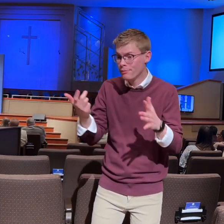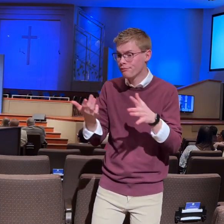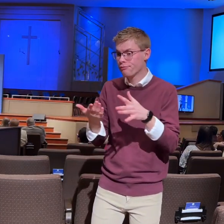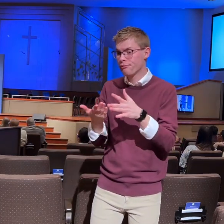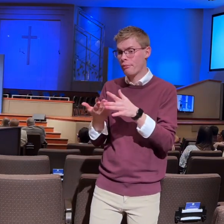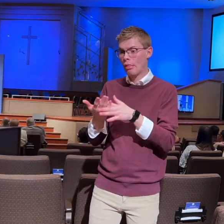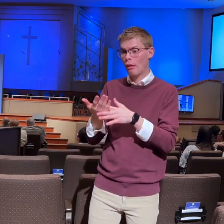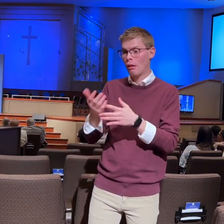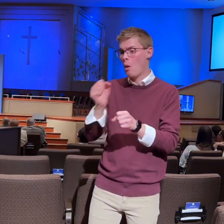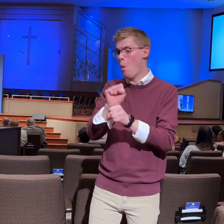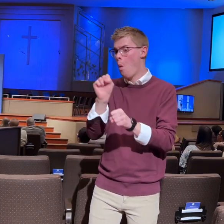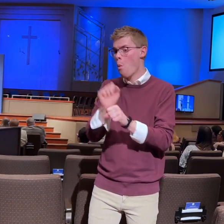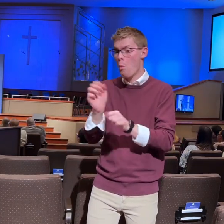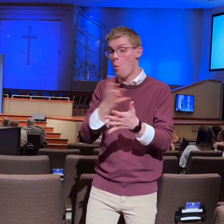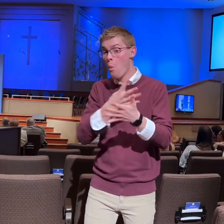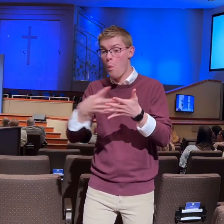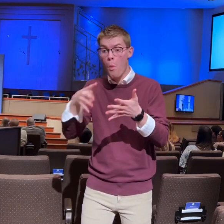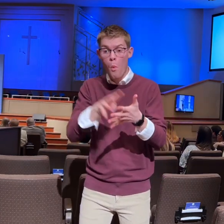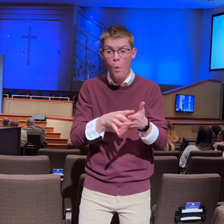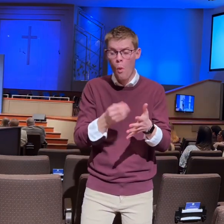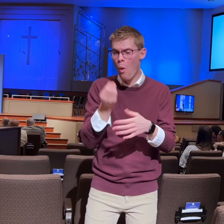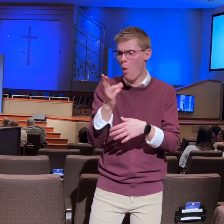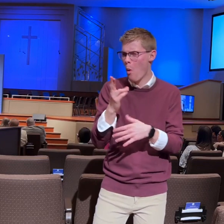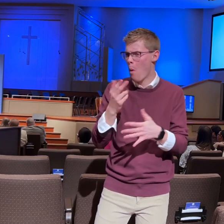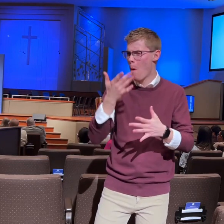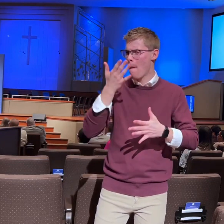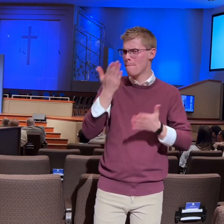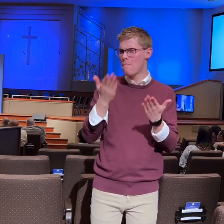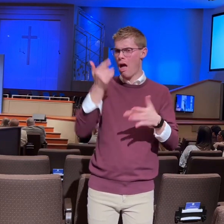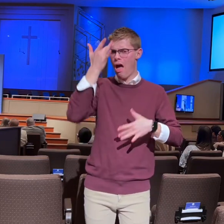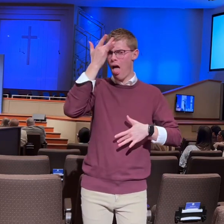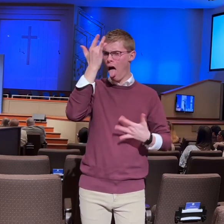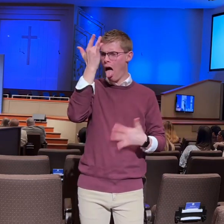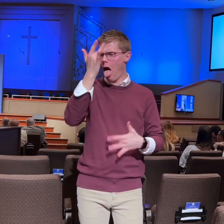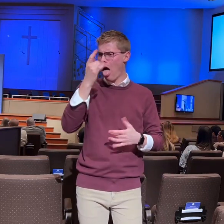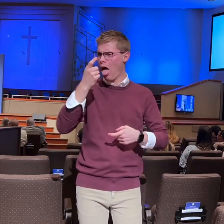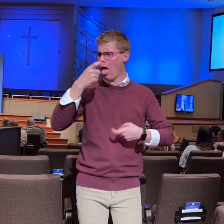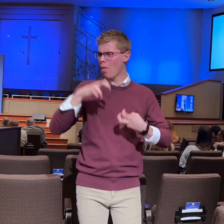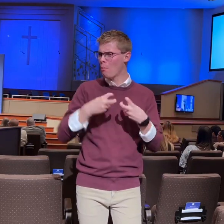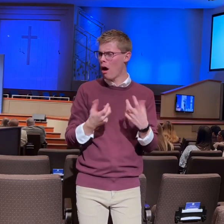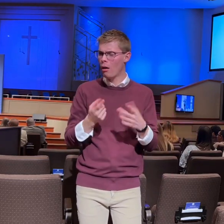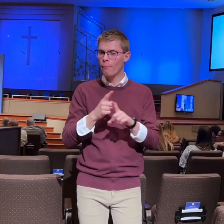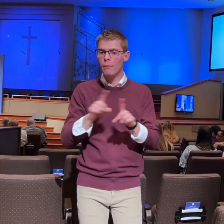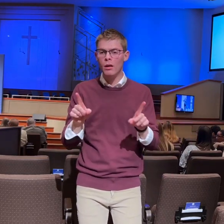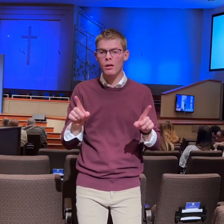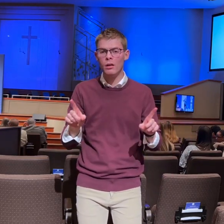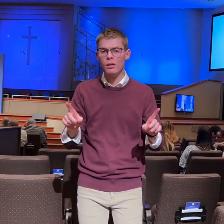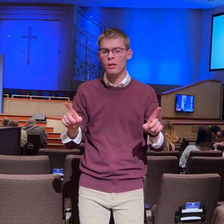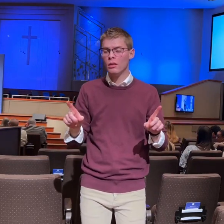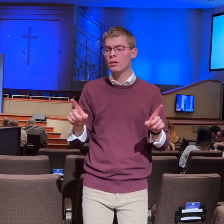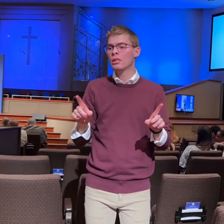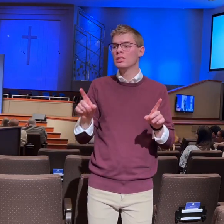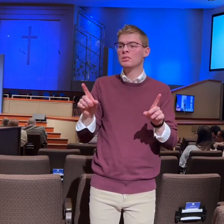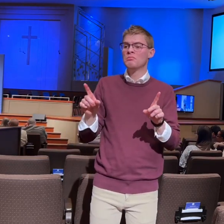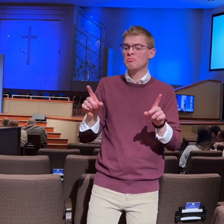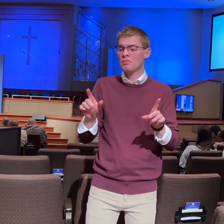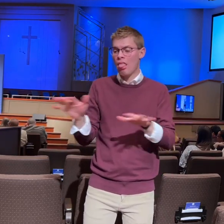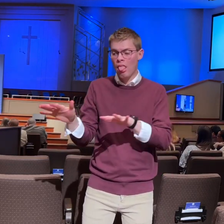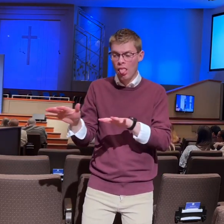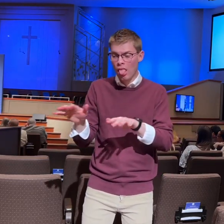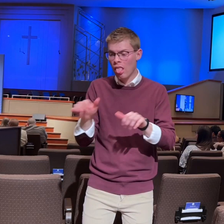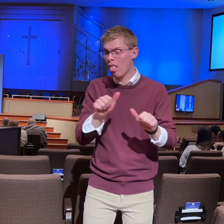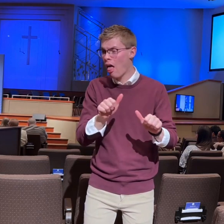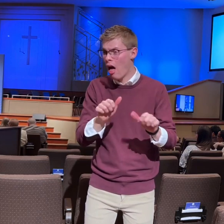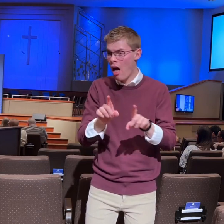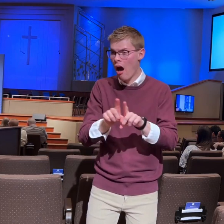And then the Spirit of God draws them back, sometimes maybe in the spirit of repentance, sometimes maybe just they're staying really involved on live